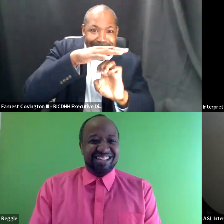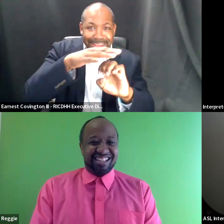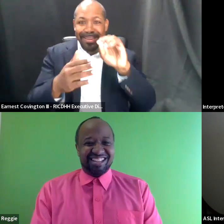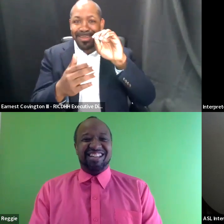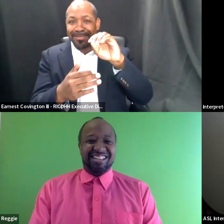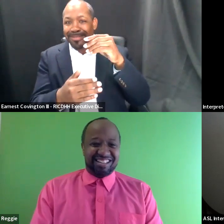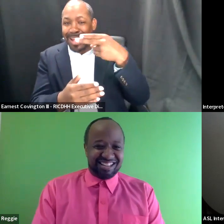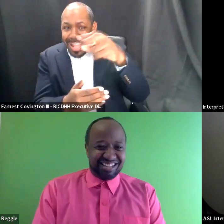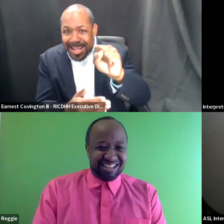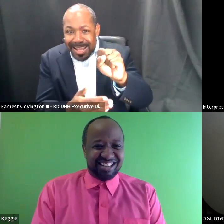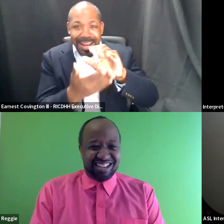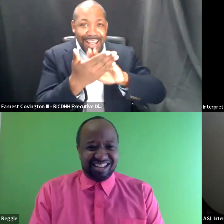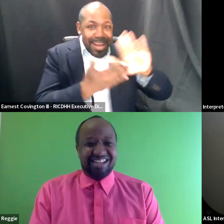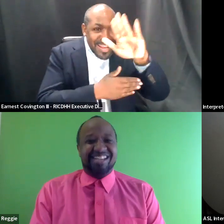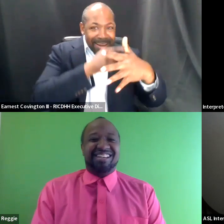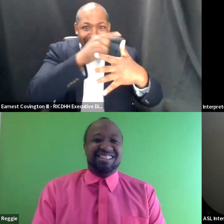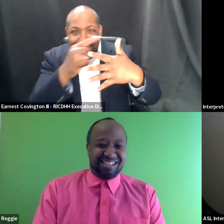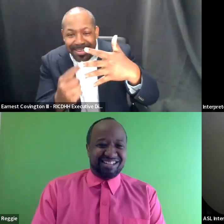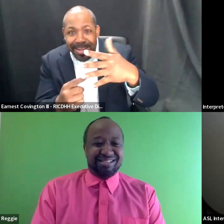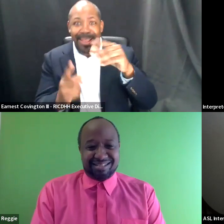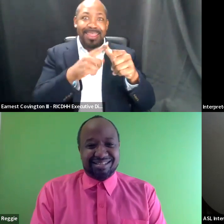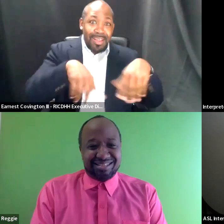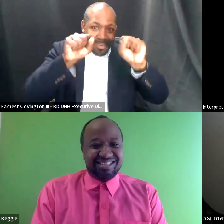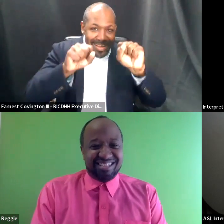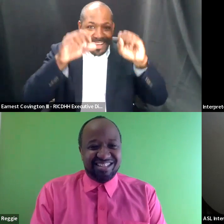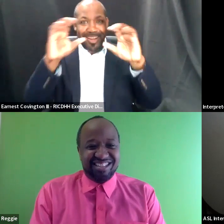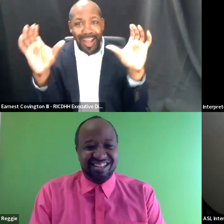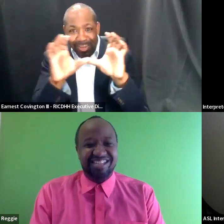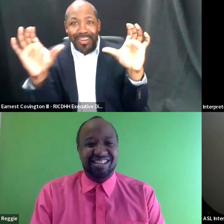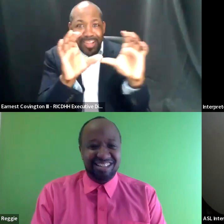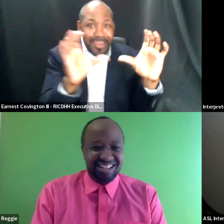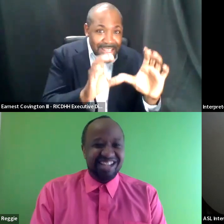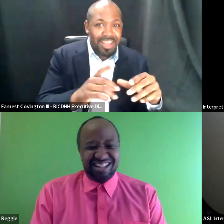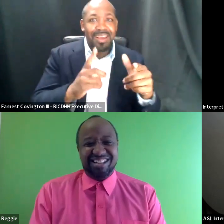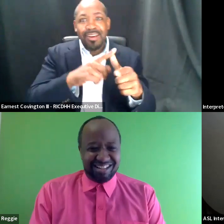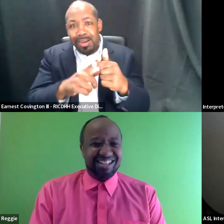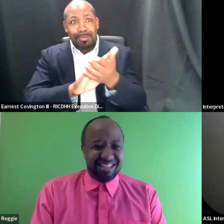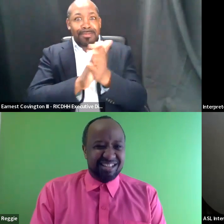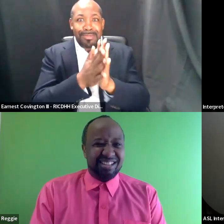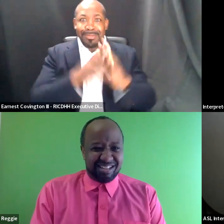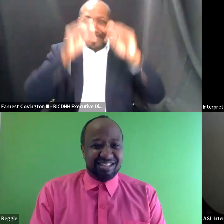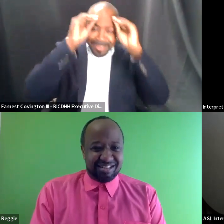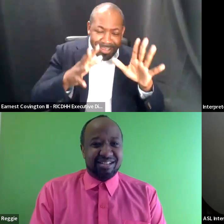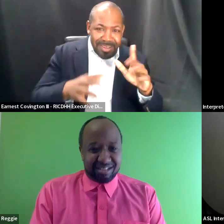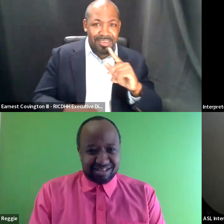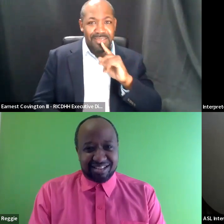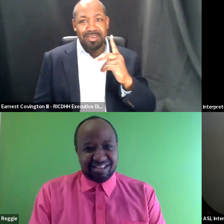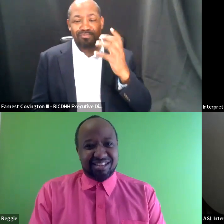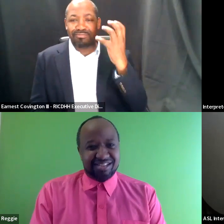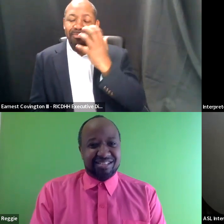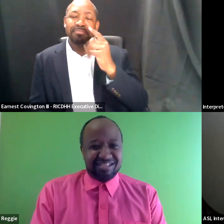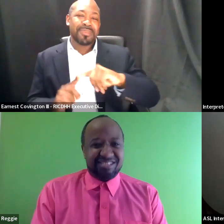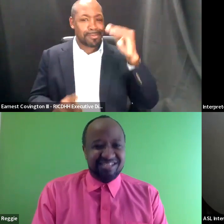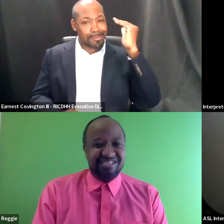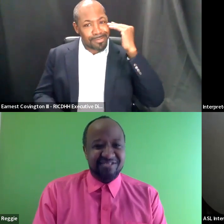Wow, that is quite the journey. It's been, it was nice hearing about your various experiences in elementary school, college, your trials